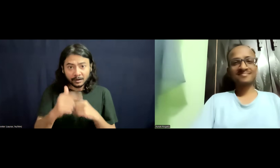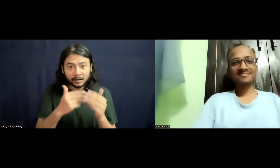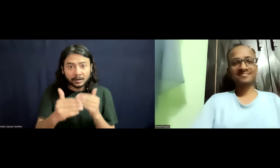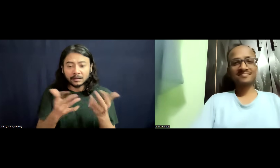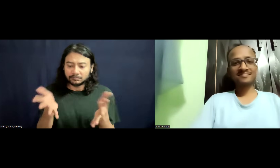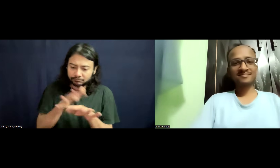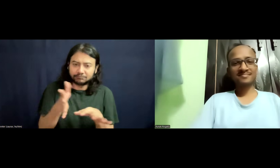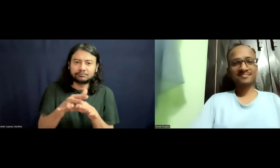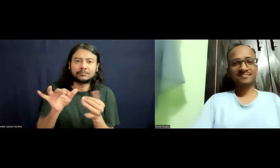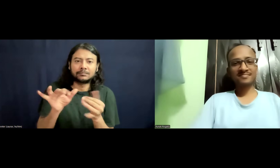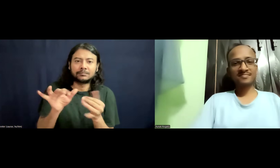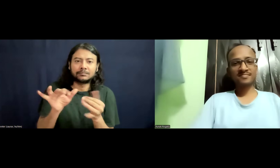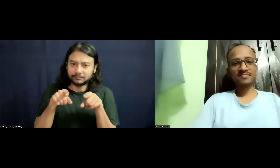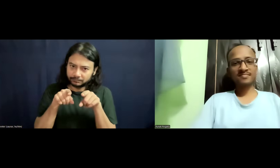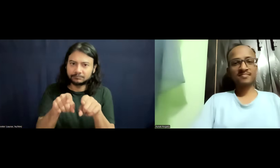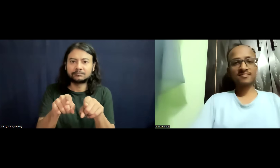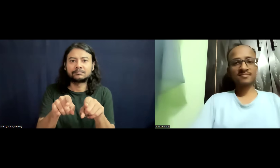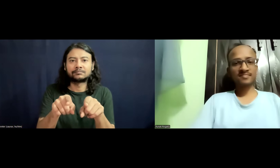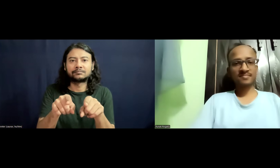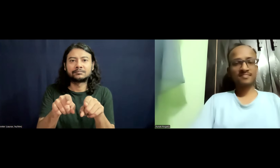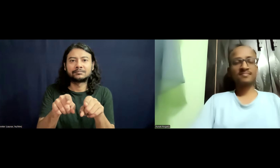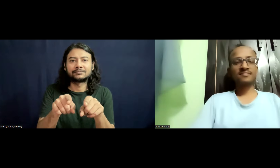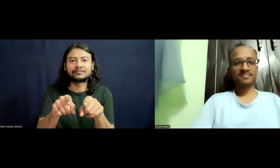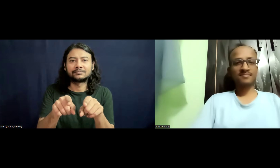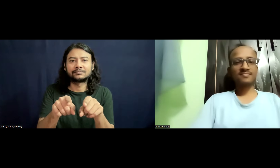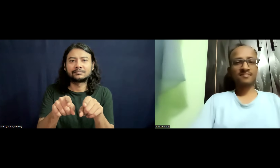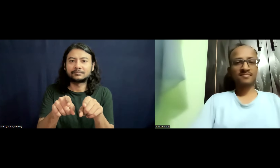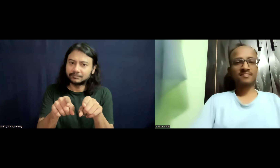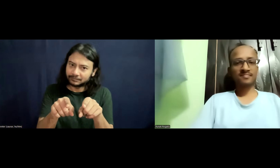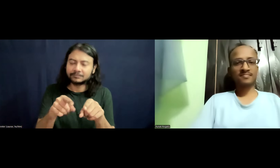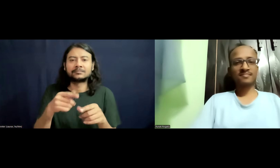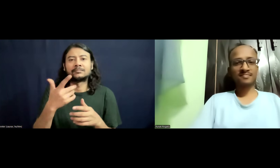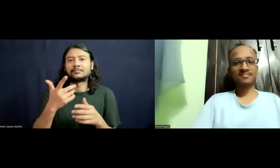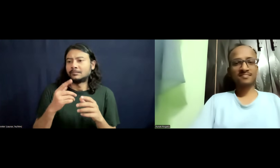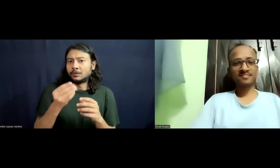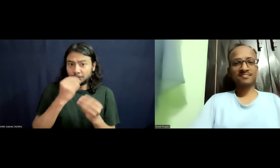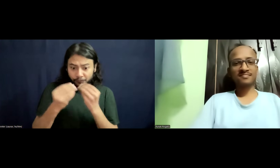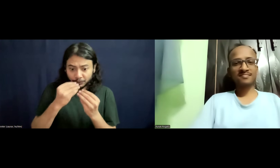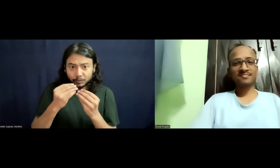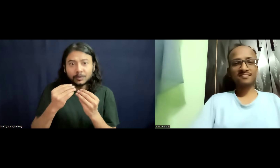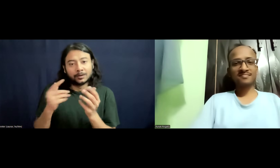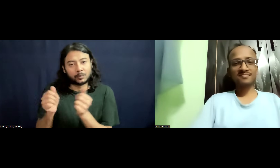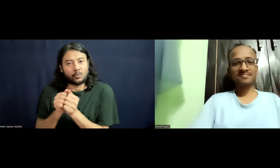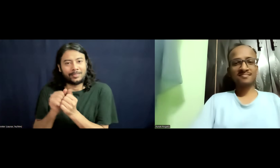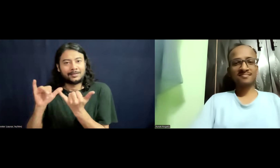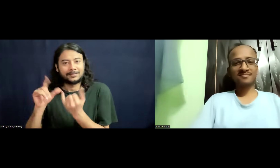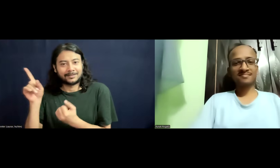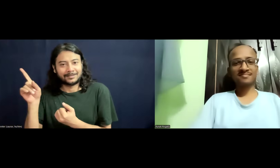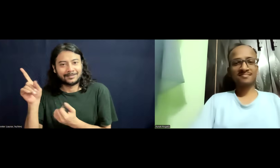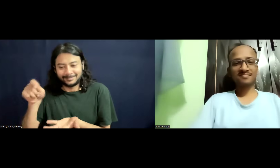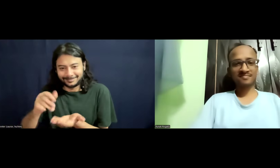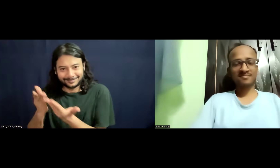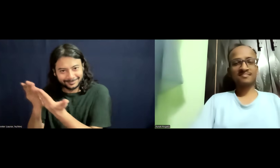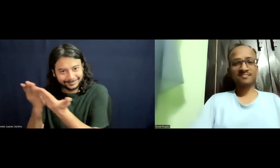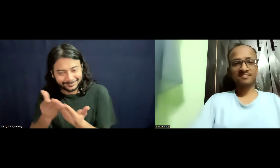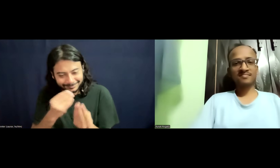and whatever you do with your salary, get things for Krishna. Make Krishna as the center of your life. You will